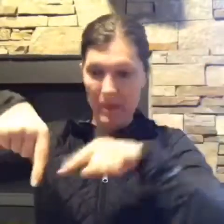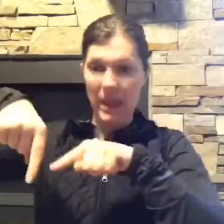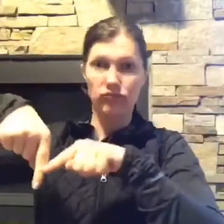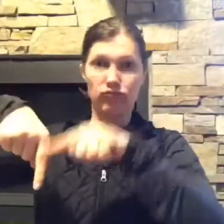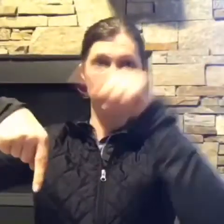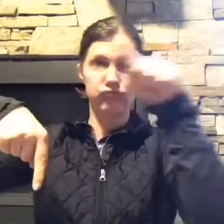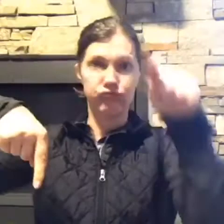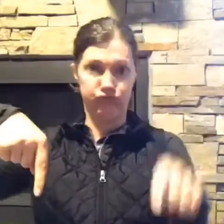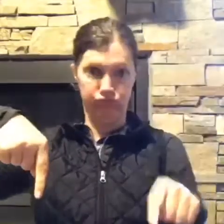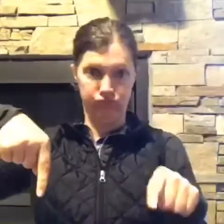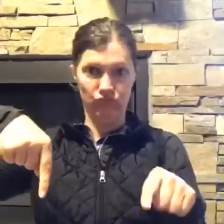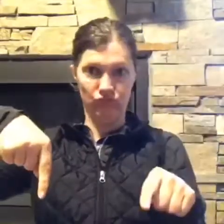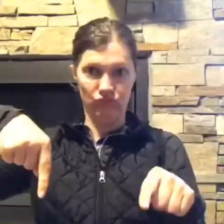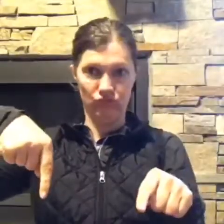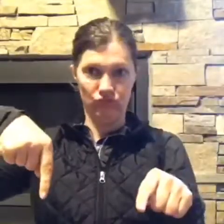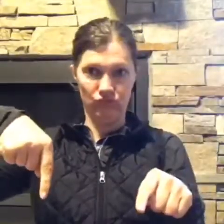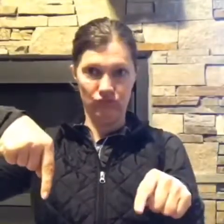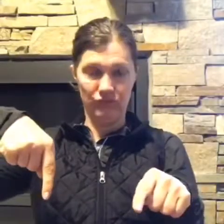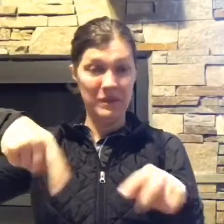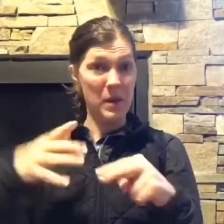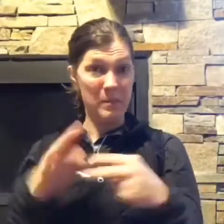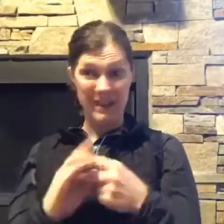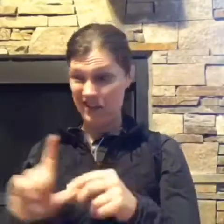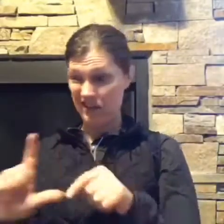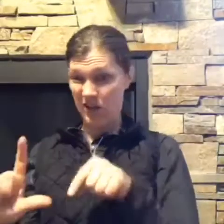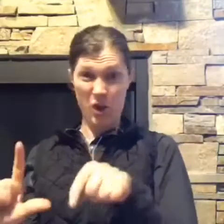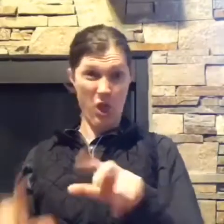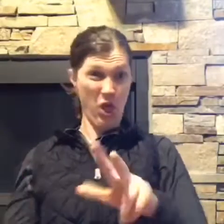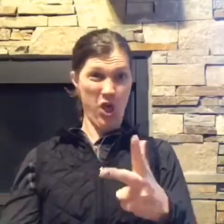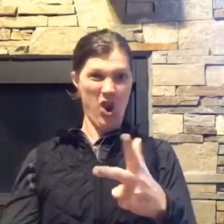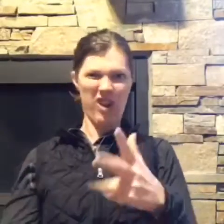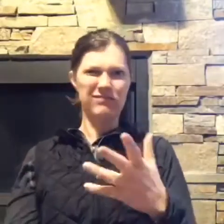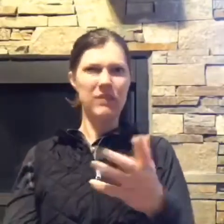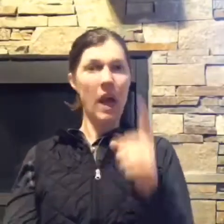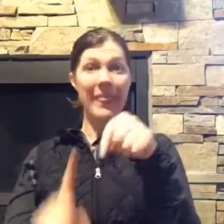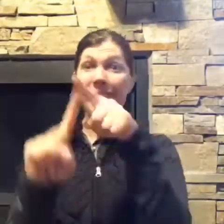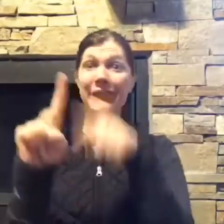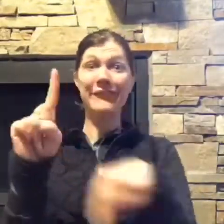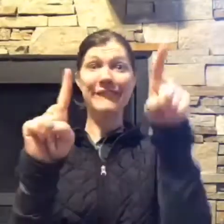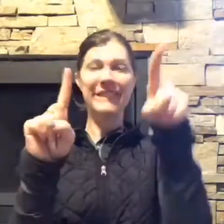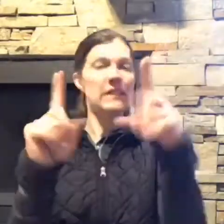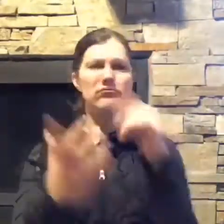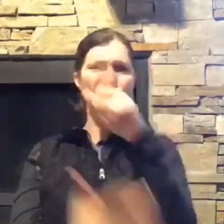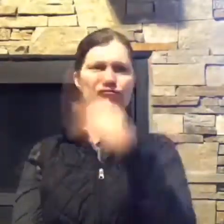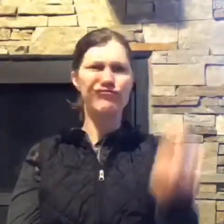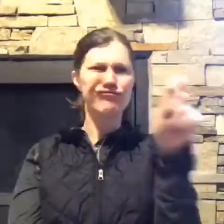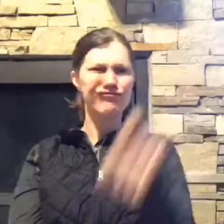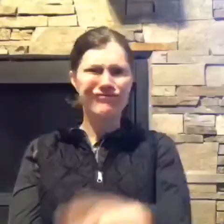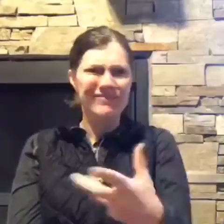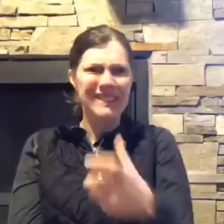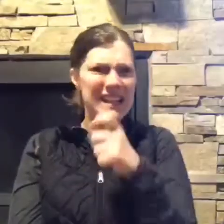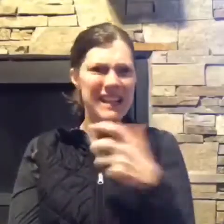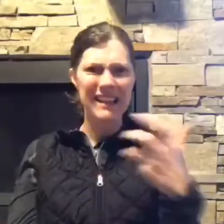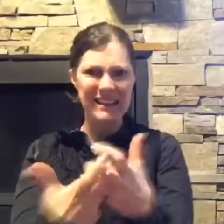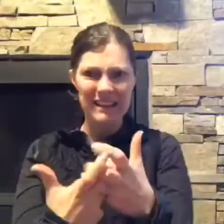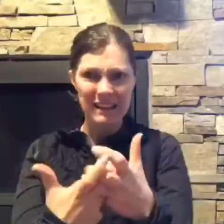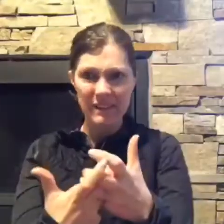negative. How about the c value? Now the c value, remember, ax squared plus c.